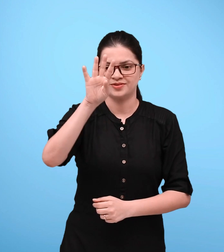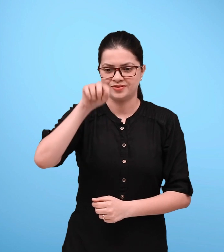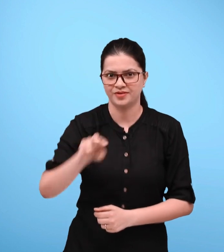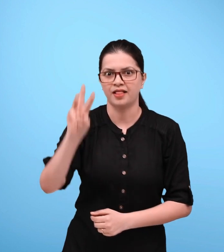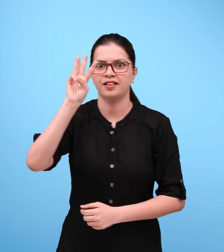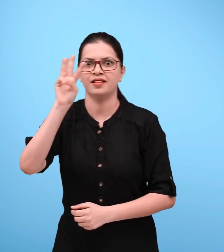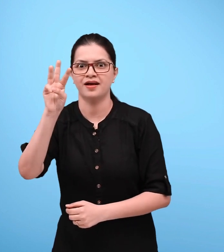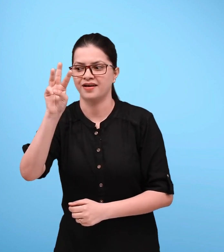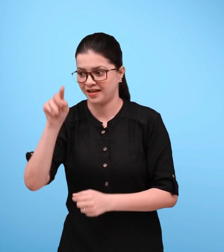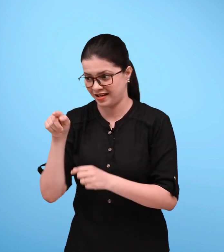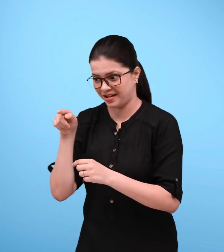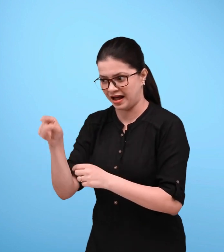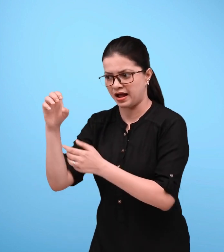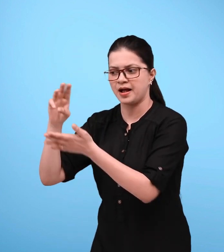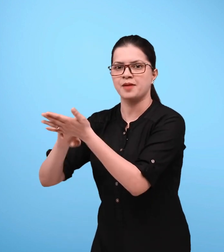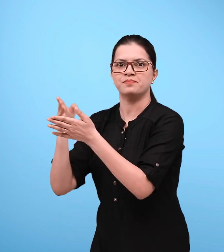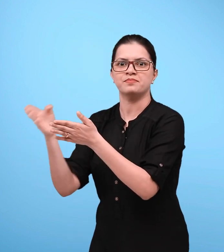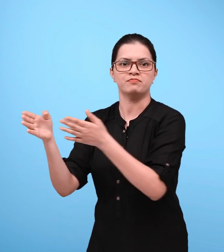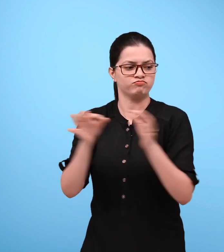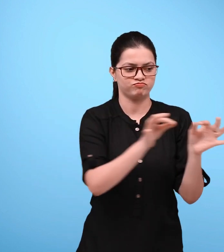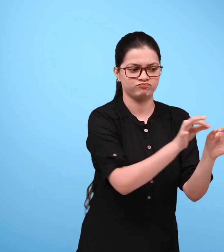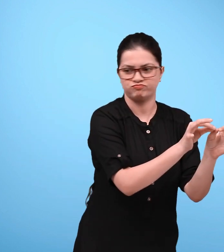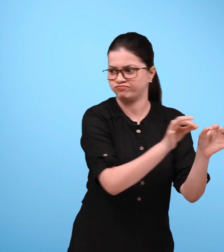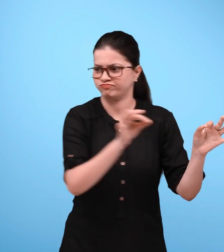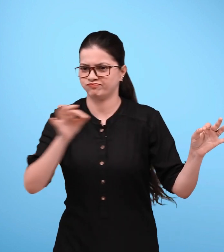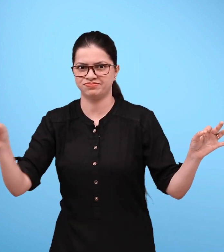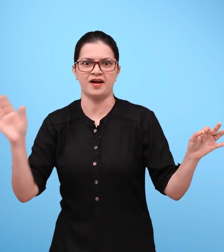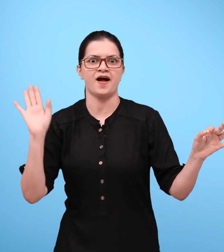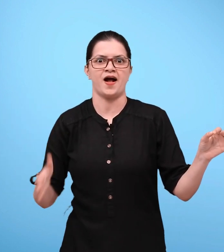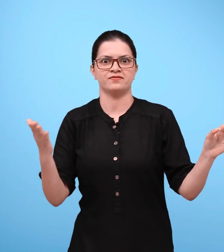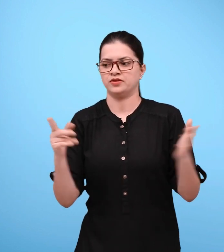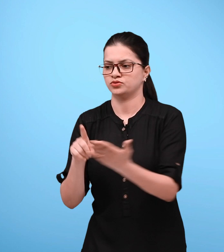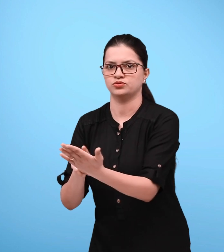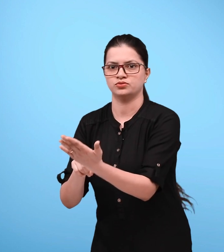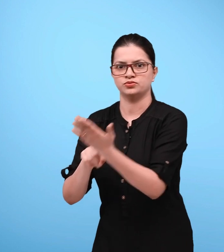14.3 cm. Therefore, the length of the object is